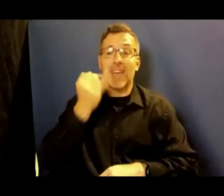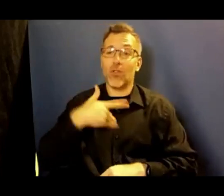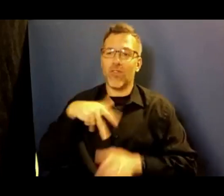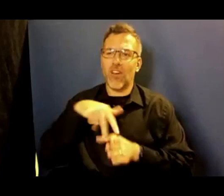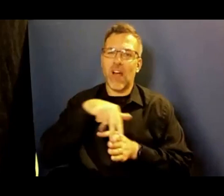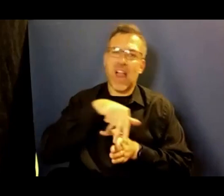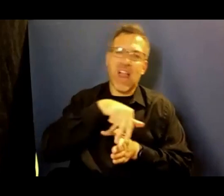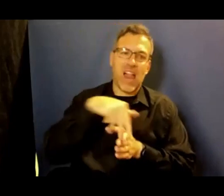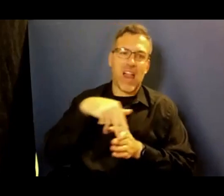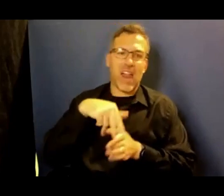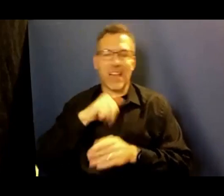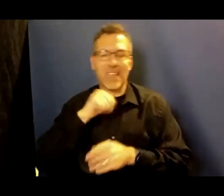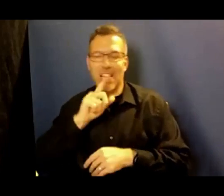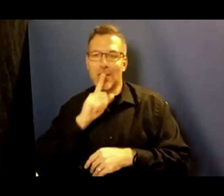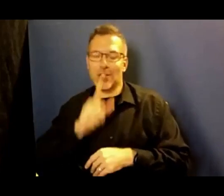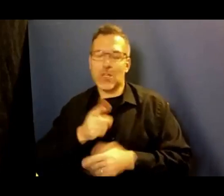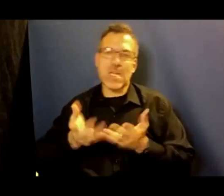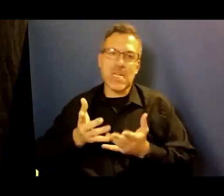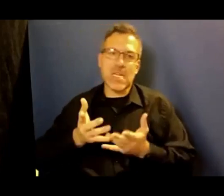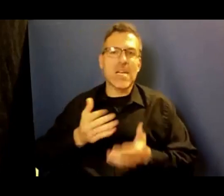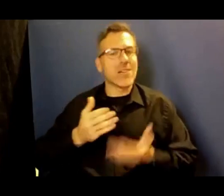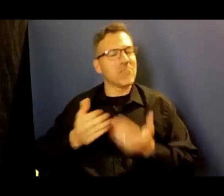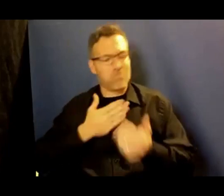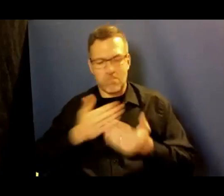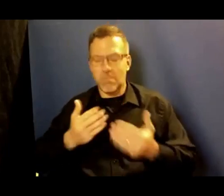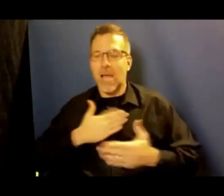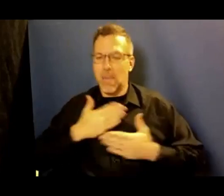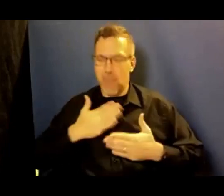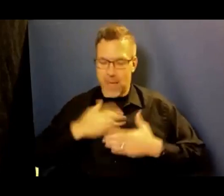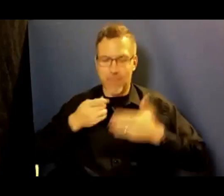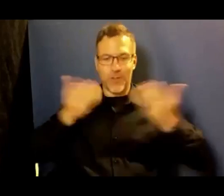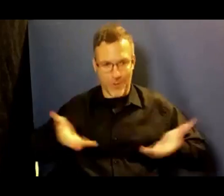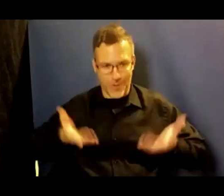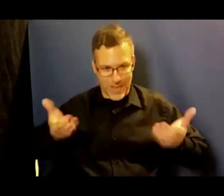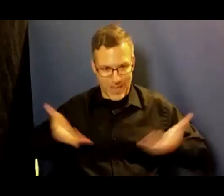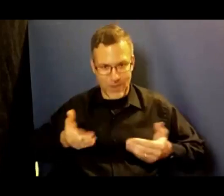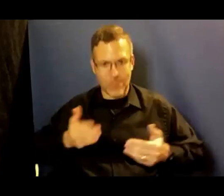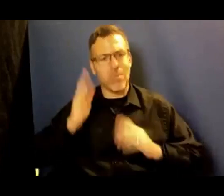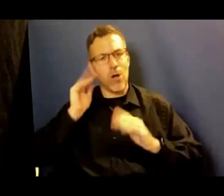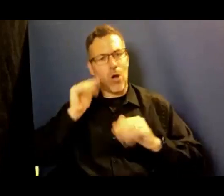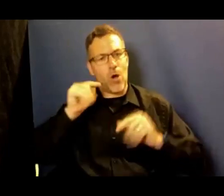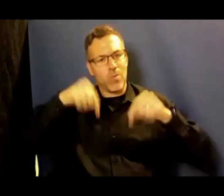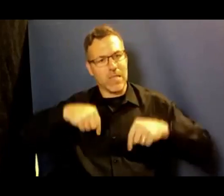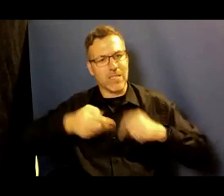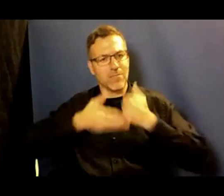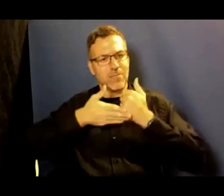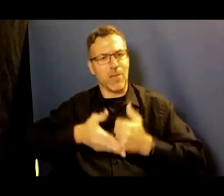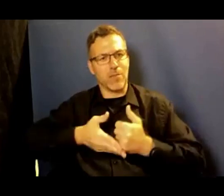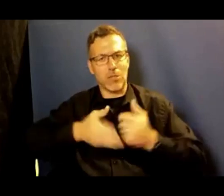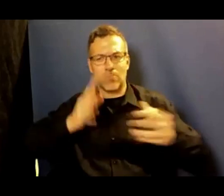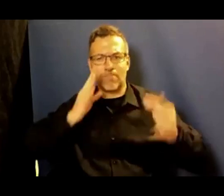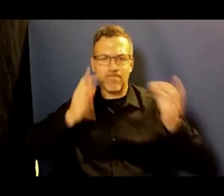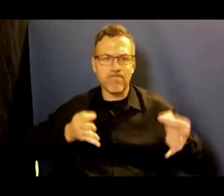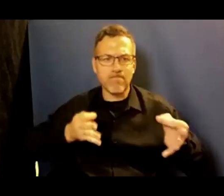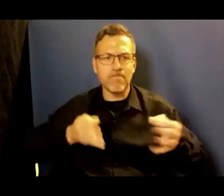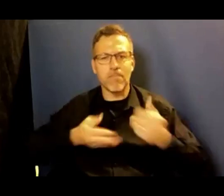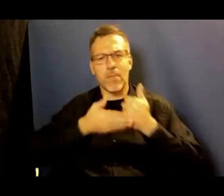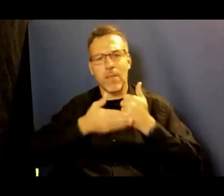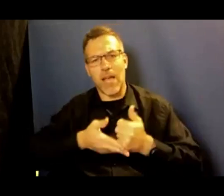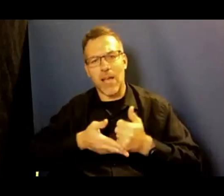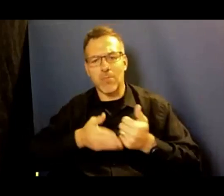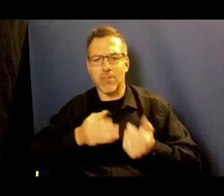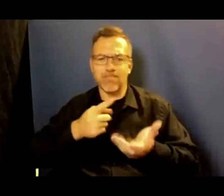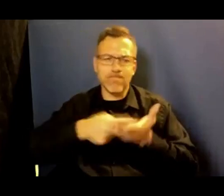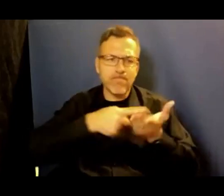trying to get addressed. I'm glad that you were here, and I hope that will help you in your decisions and your conversations with your loved ones. We have a